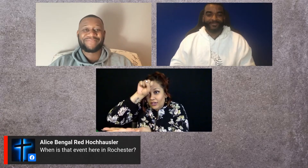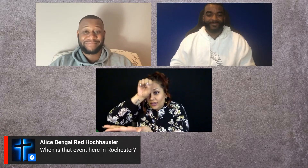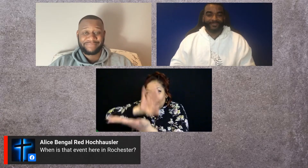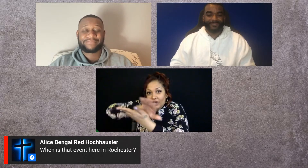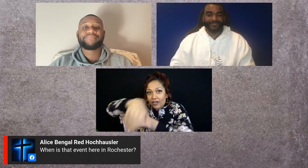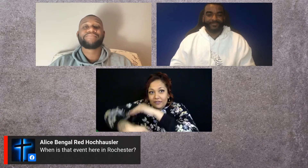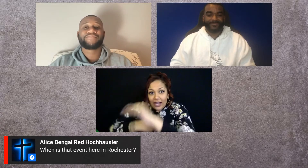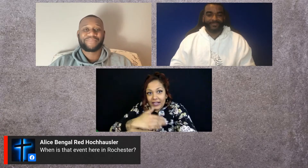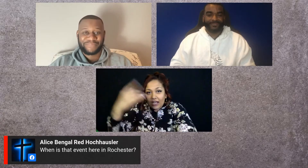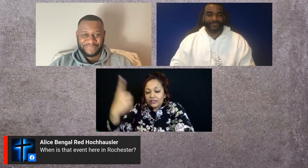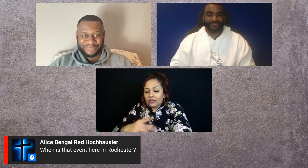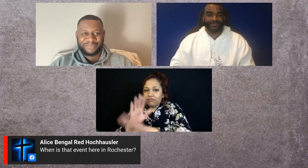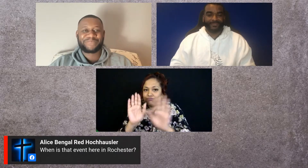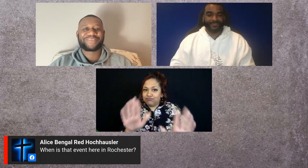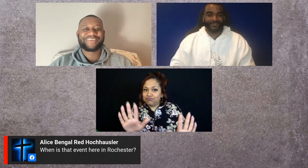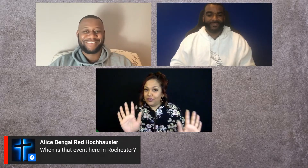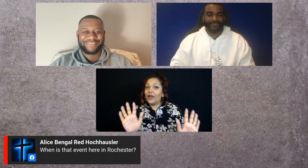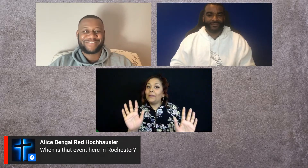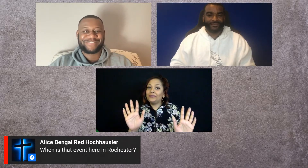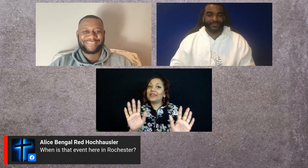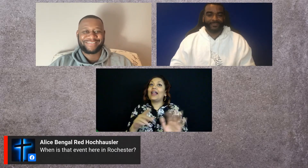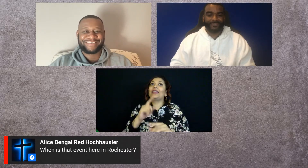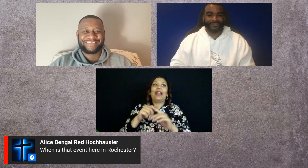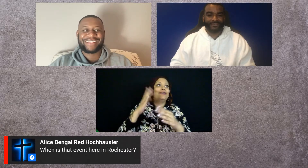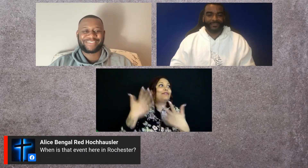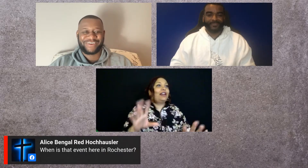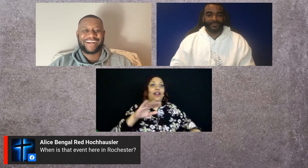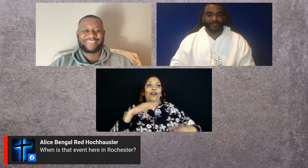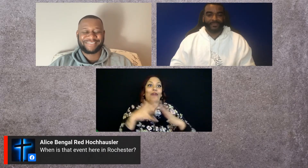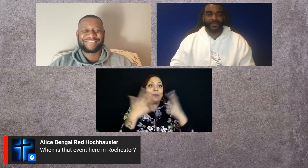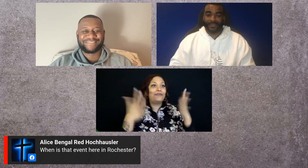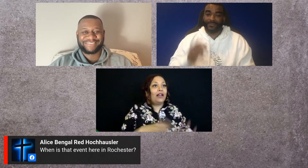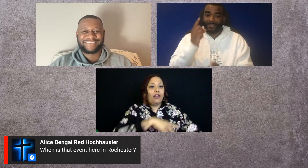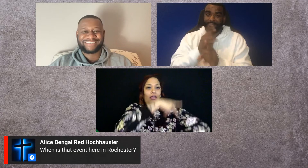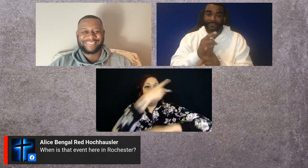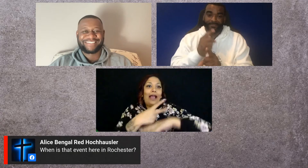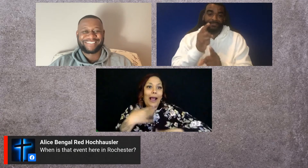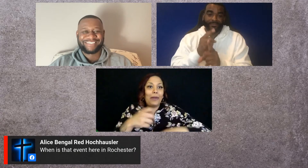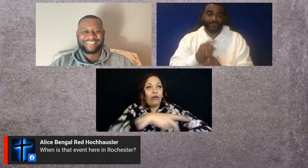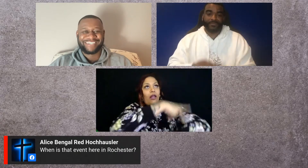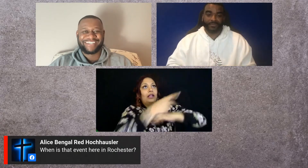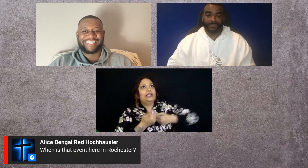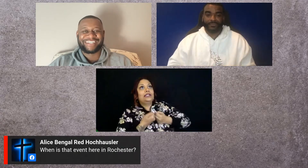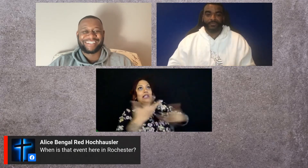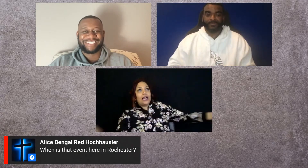reading a script and you got to learn it really fast overnight and do it the next day. That's right.